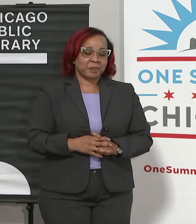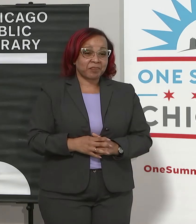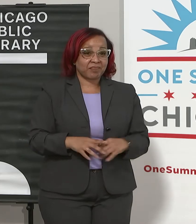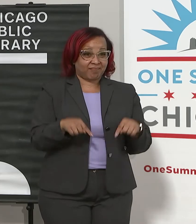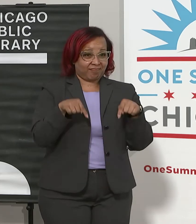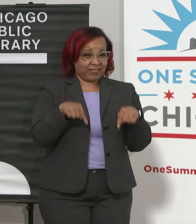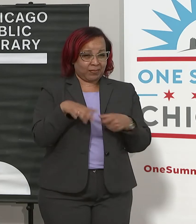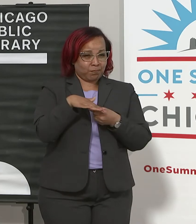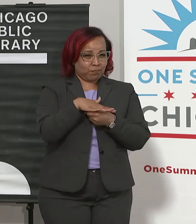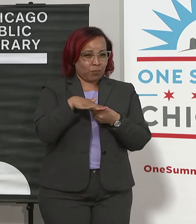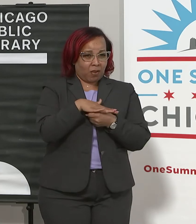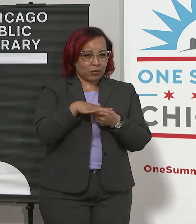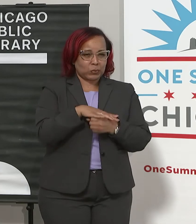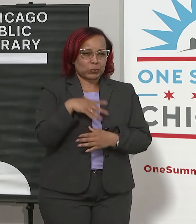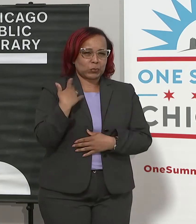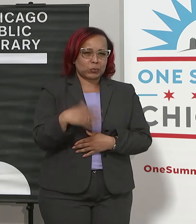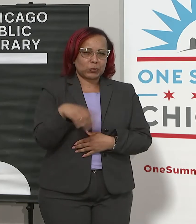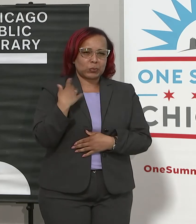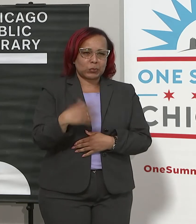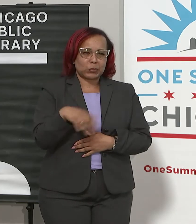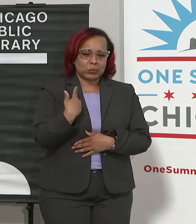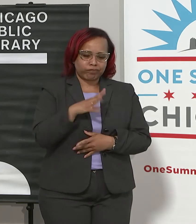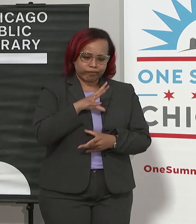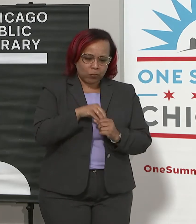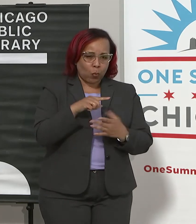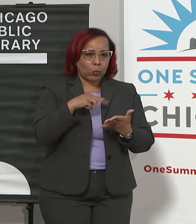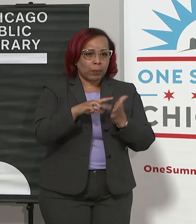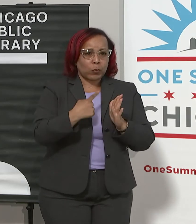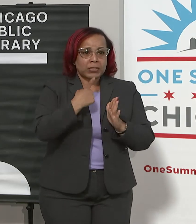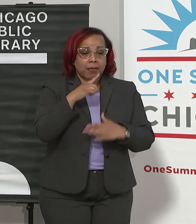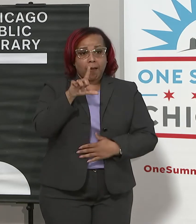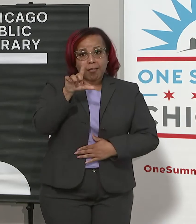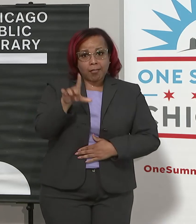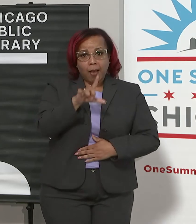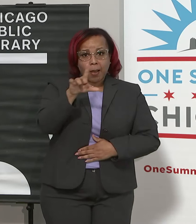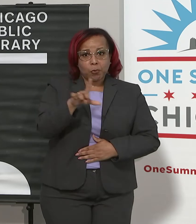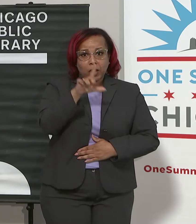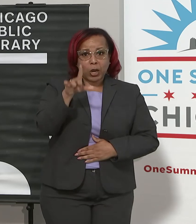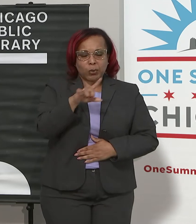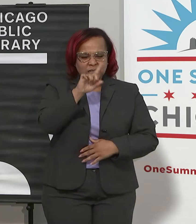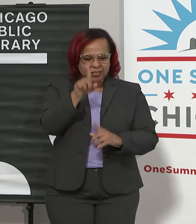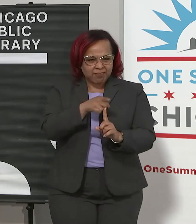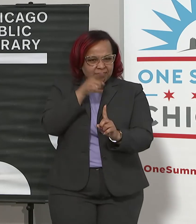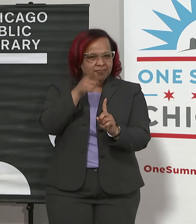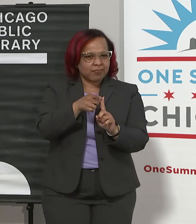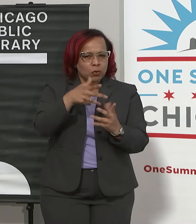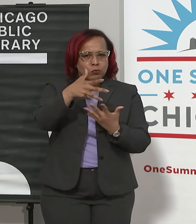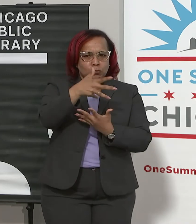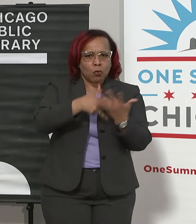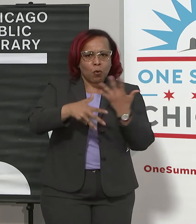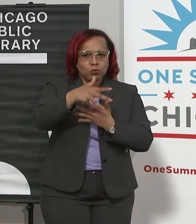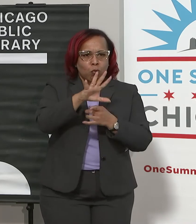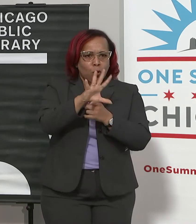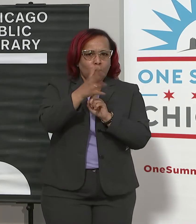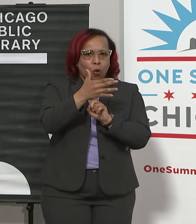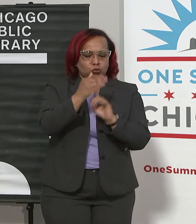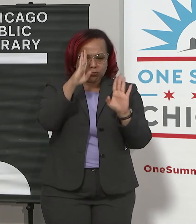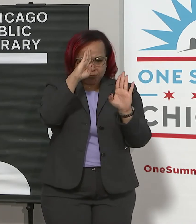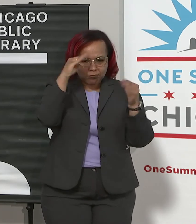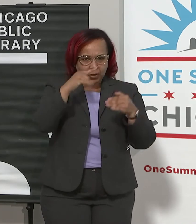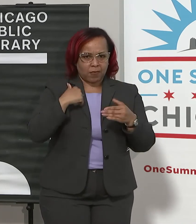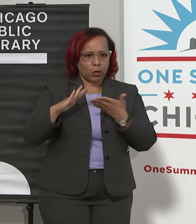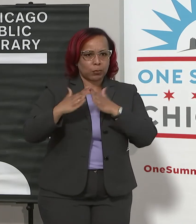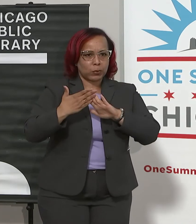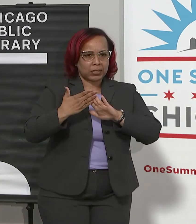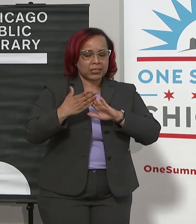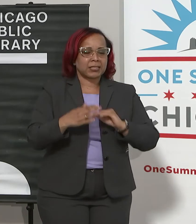This branch is a true embodiment of what we mean when we say libraries are the social and cultural nucleus of our